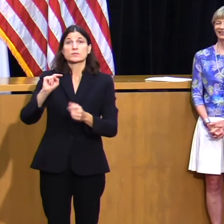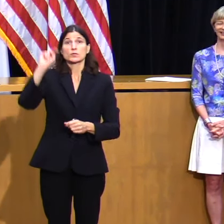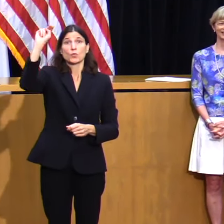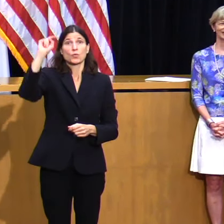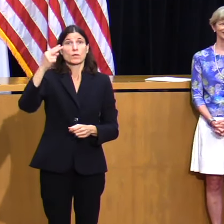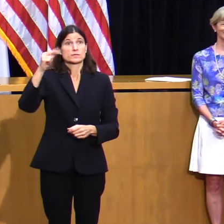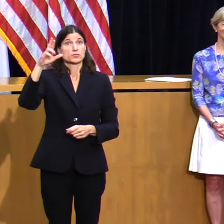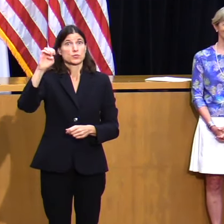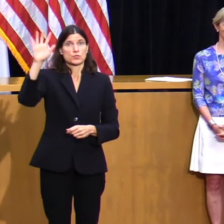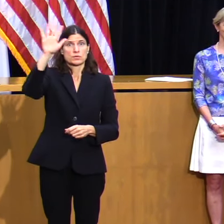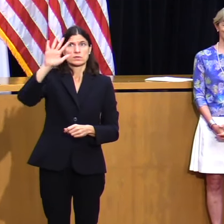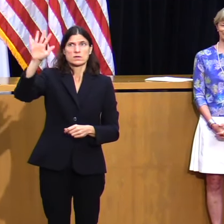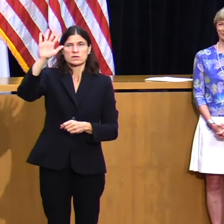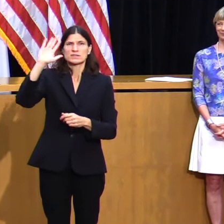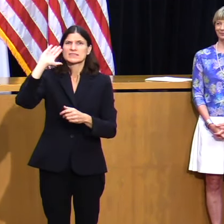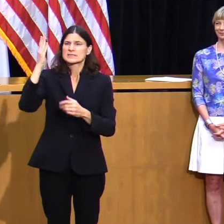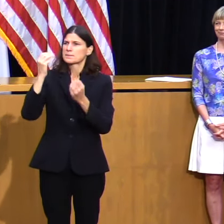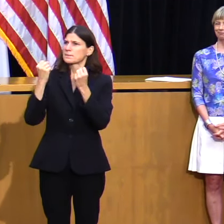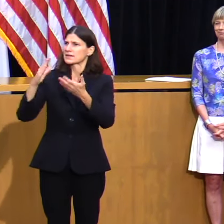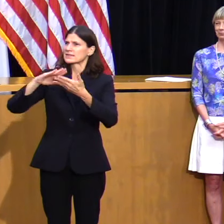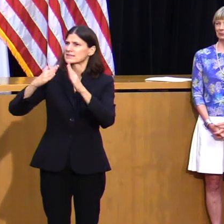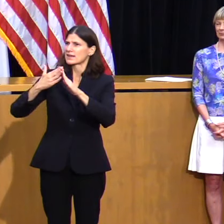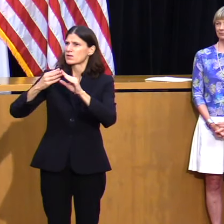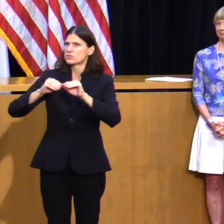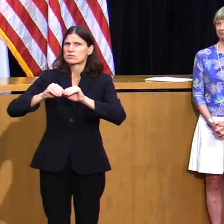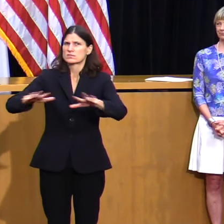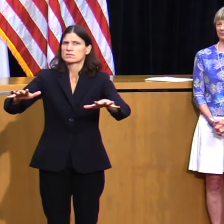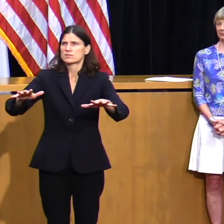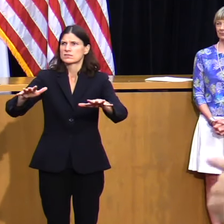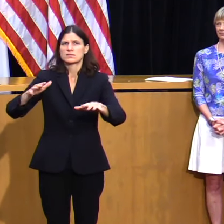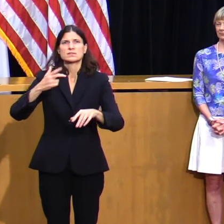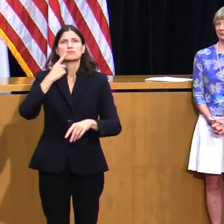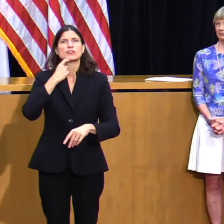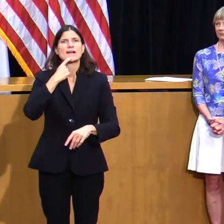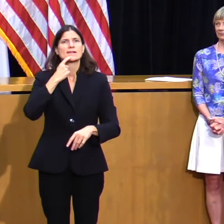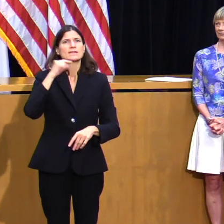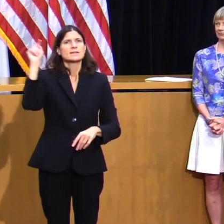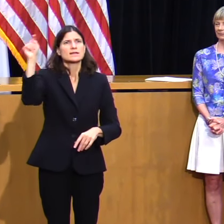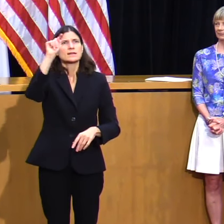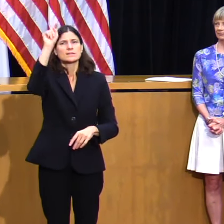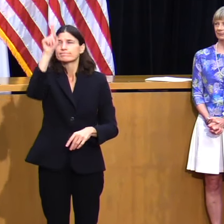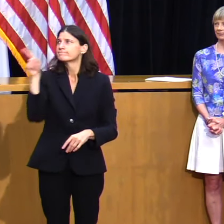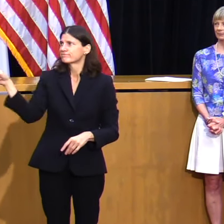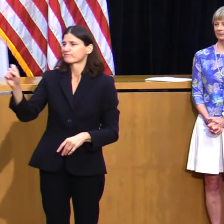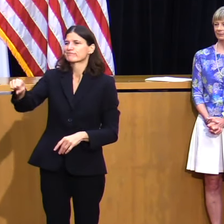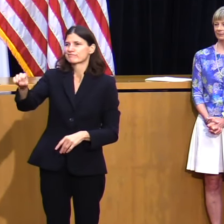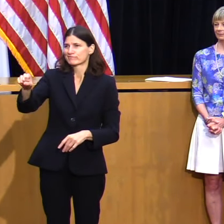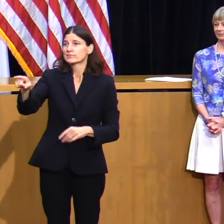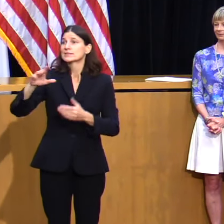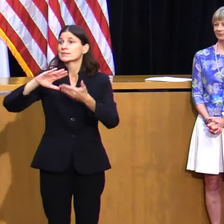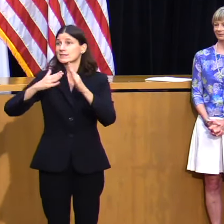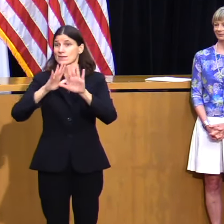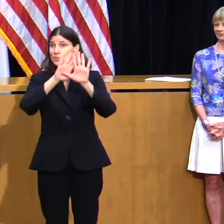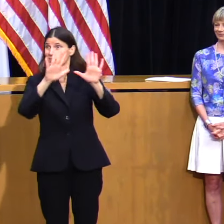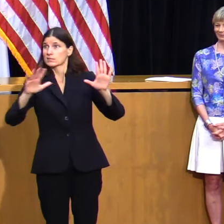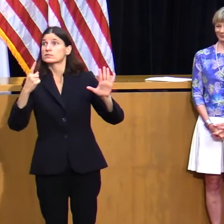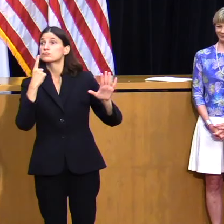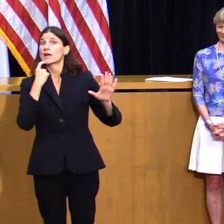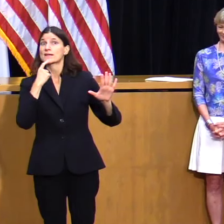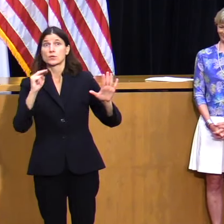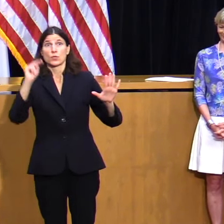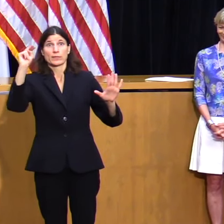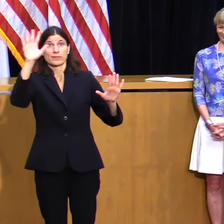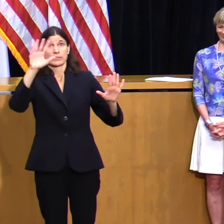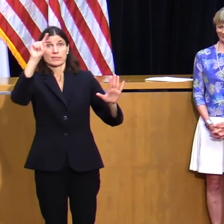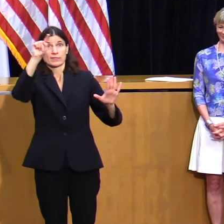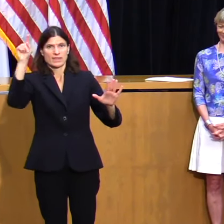So there are a number of, obviously we're talking to all the communities up there and working on plans that are specific for each of